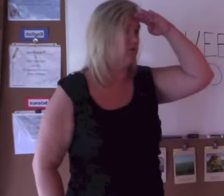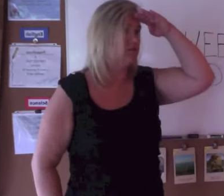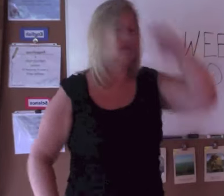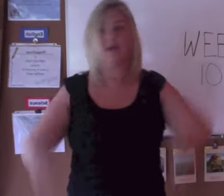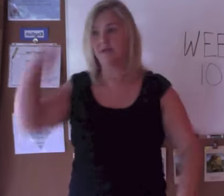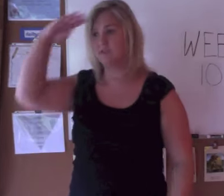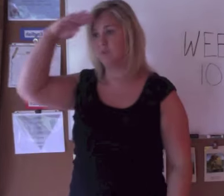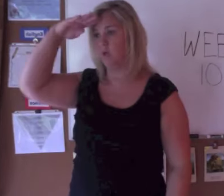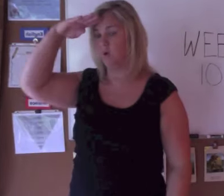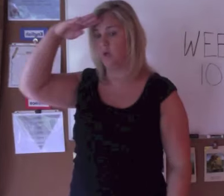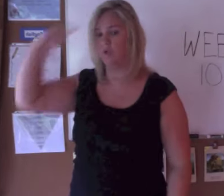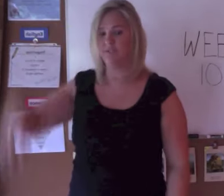Norse explorers.